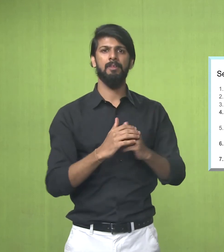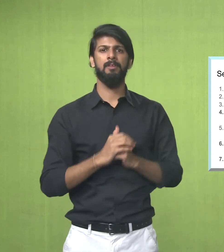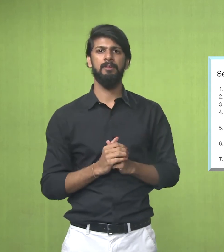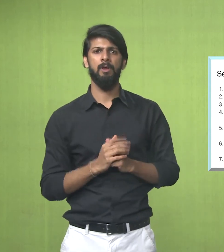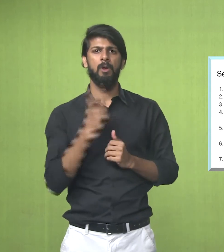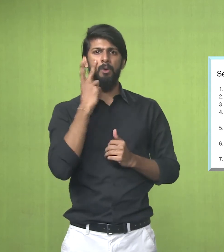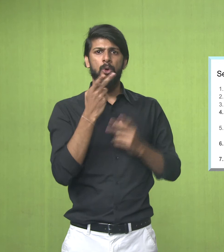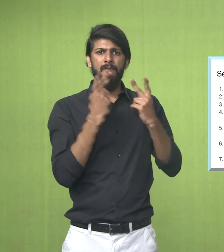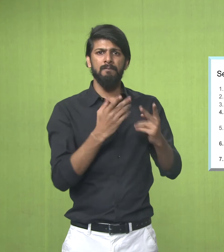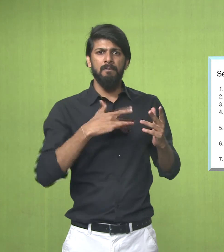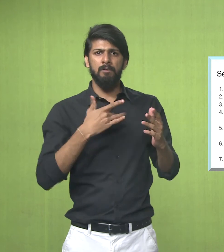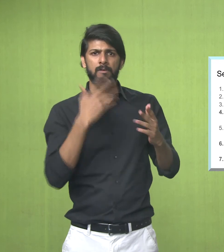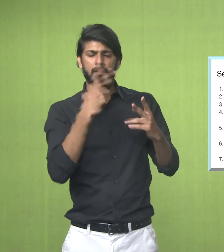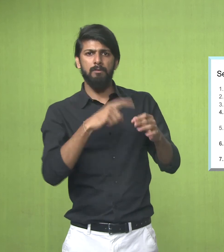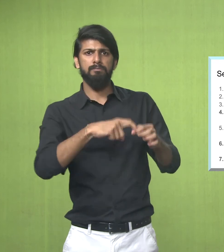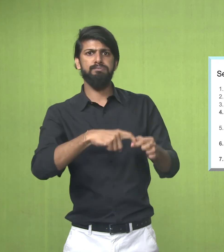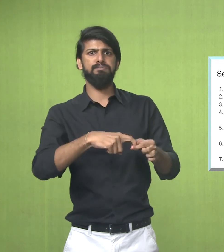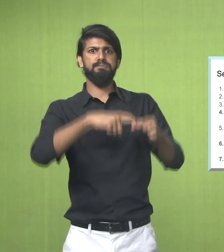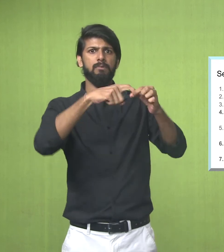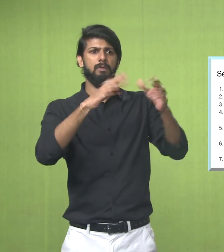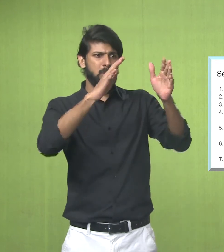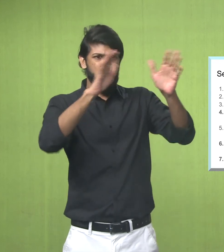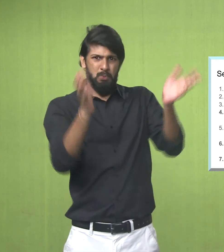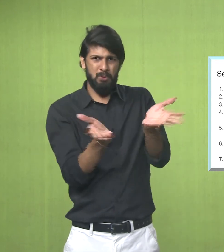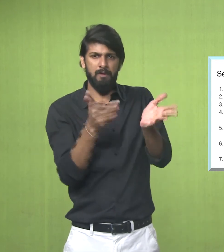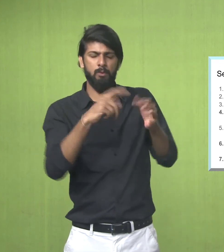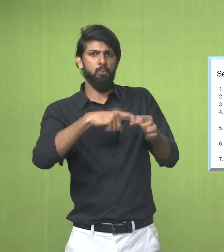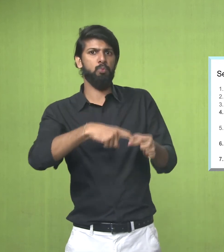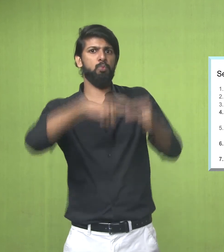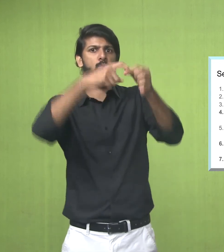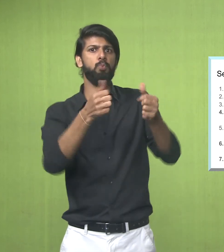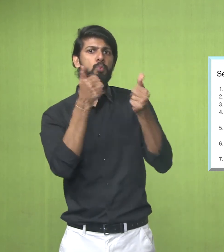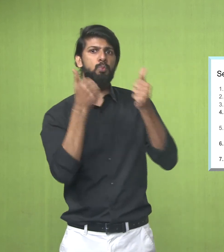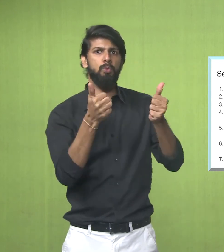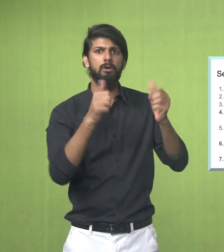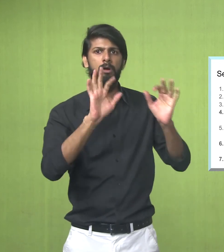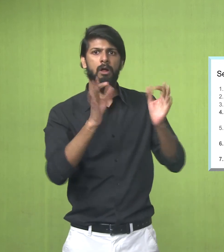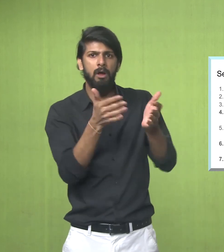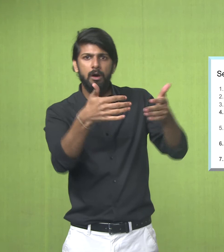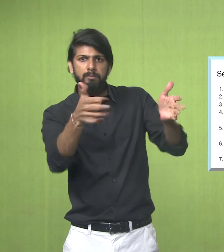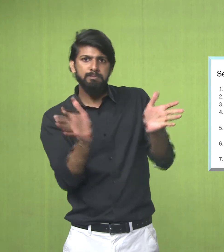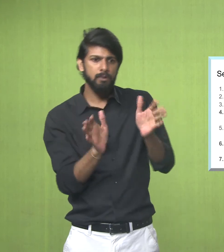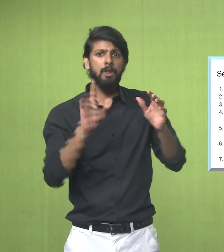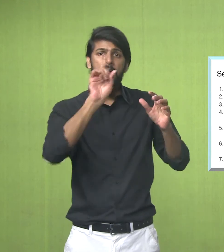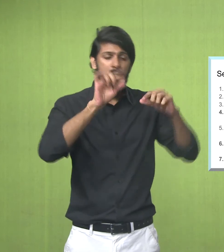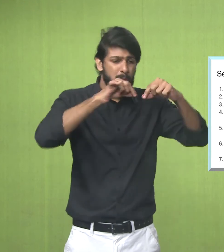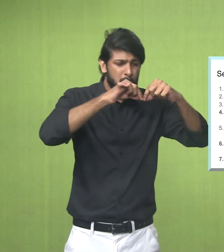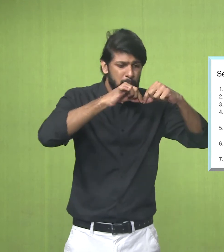design. Really high quality clay was used. This pot is very thin, very